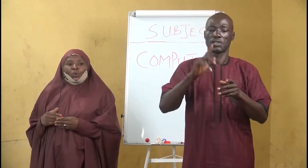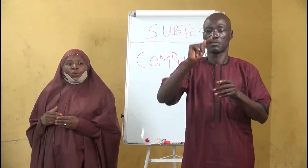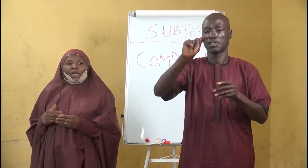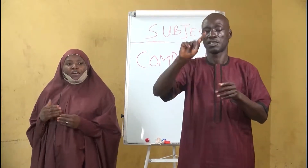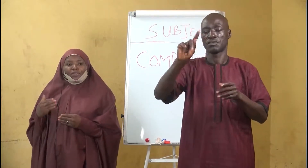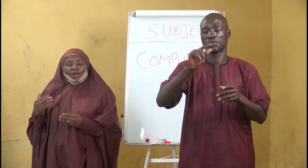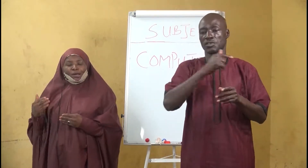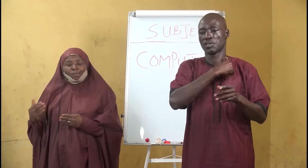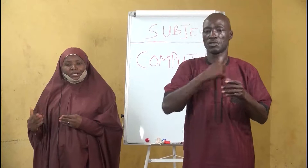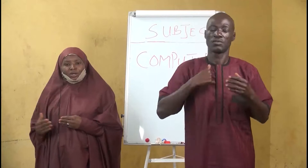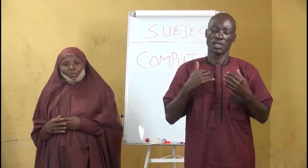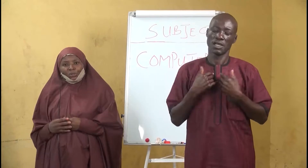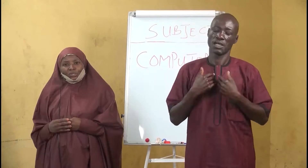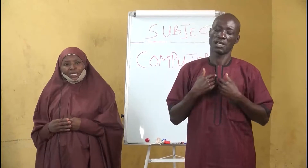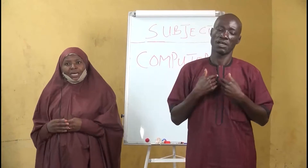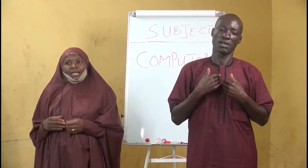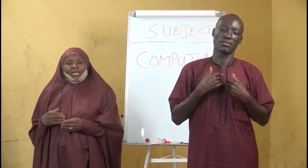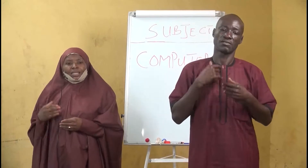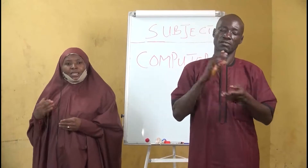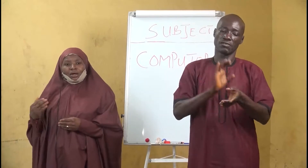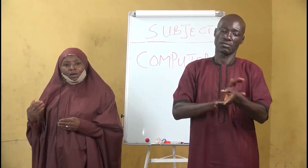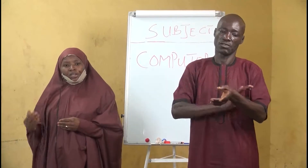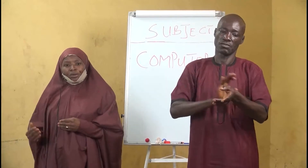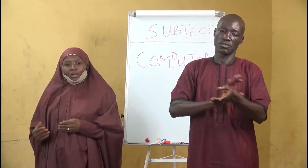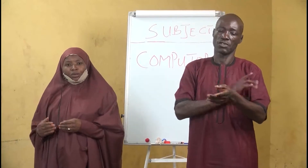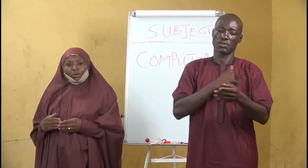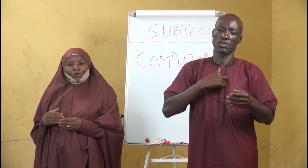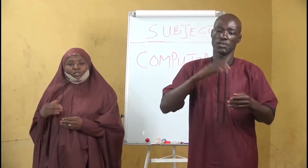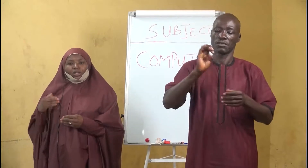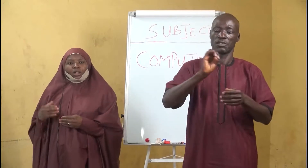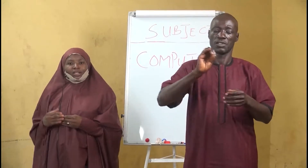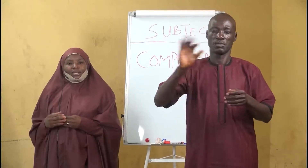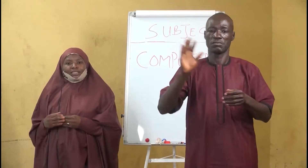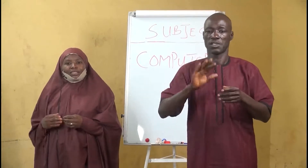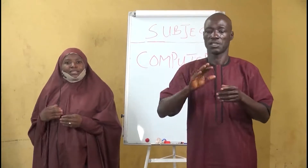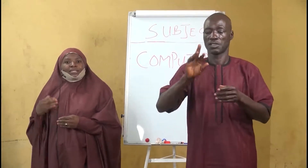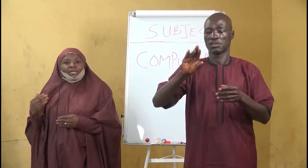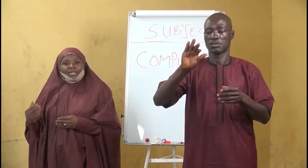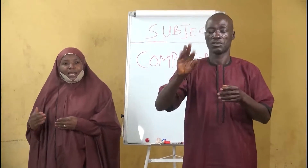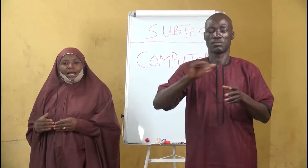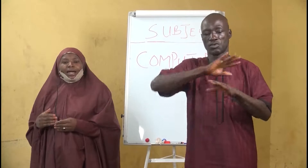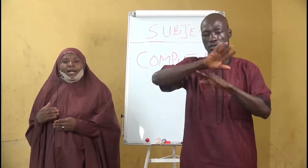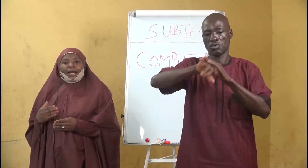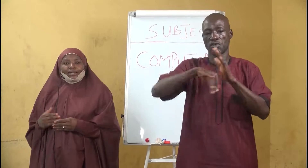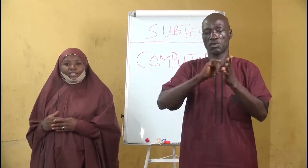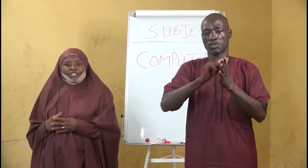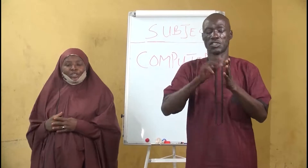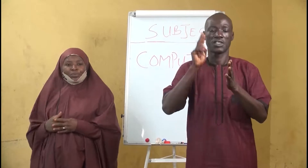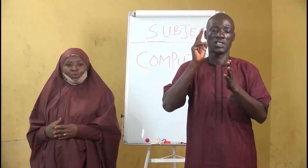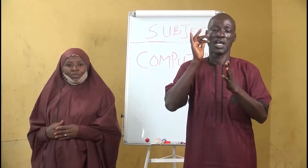we have the personal computer, the email robot, all these, they are ICT